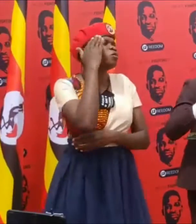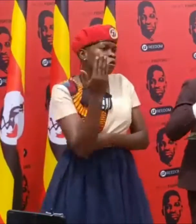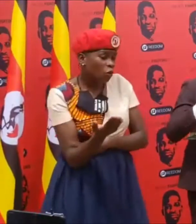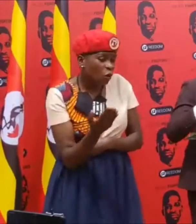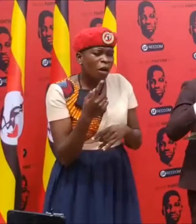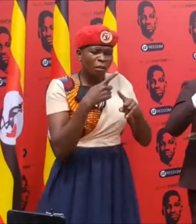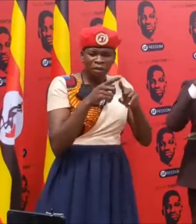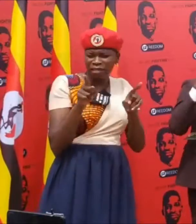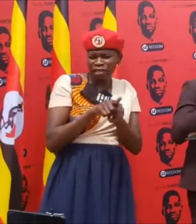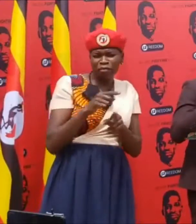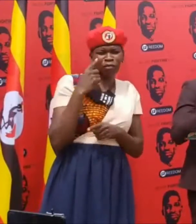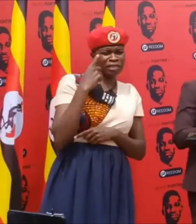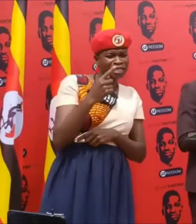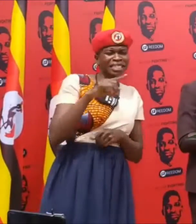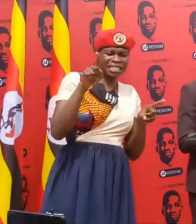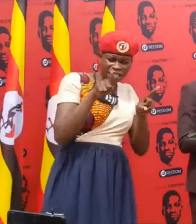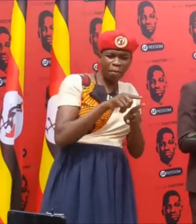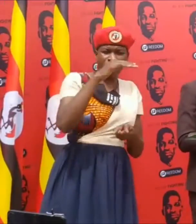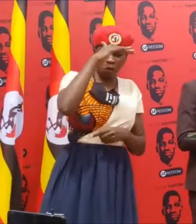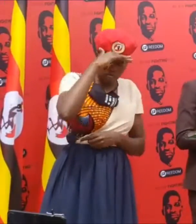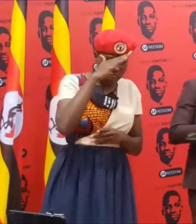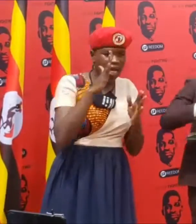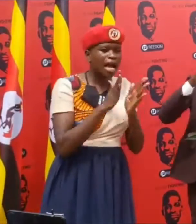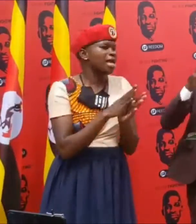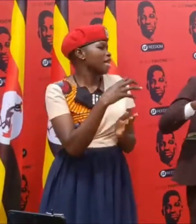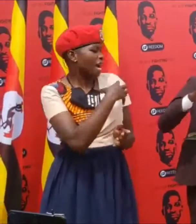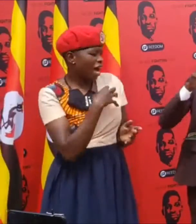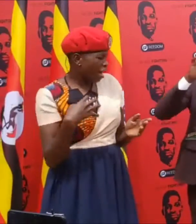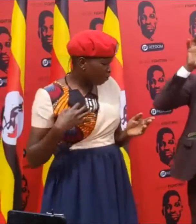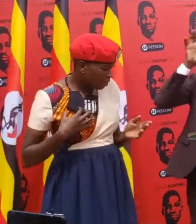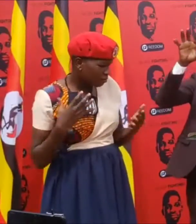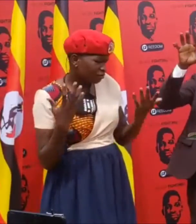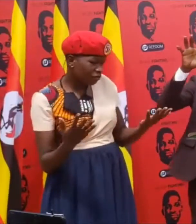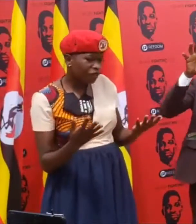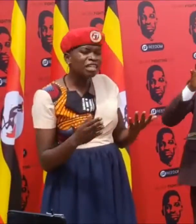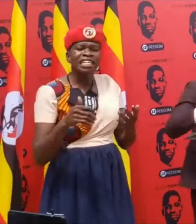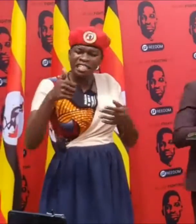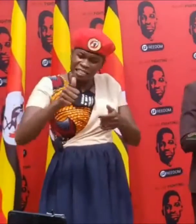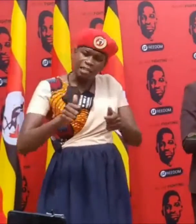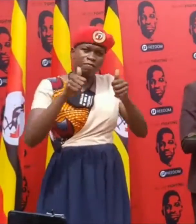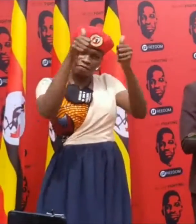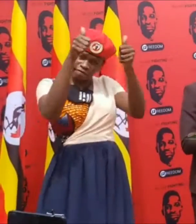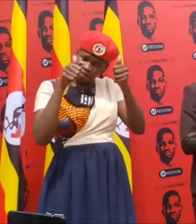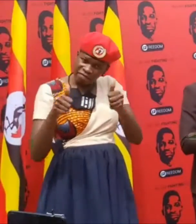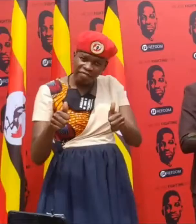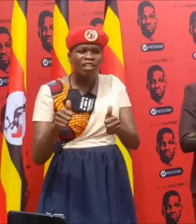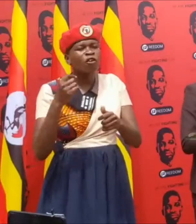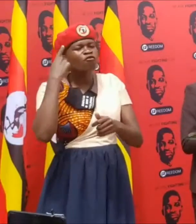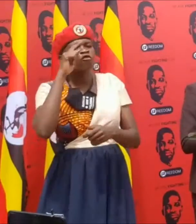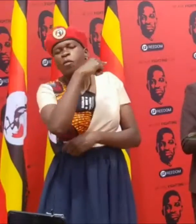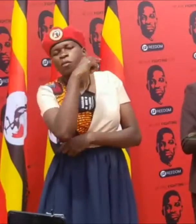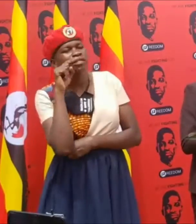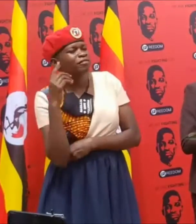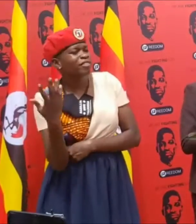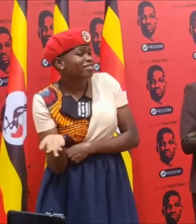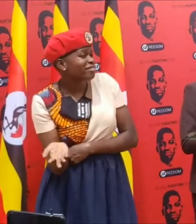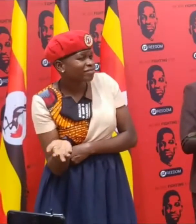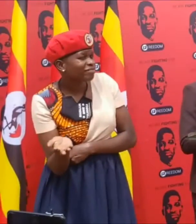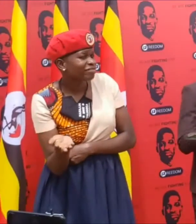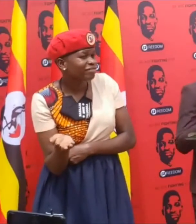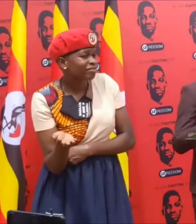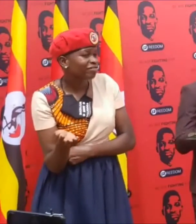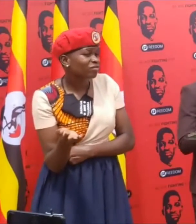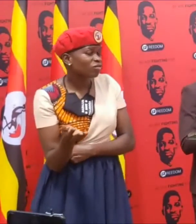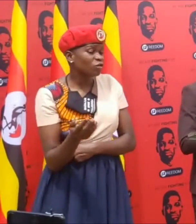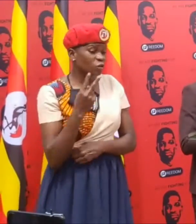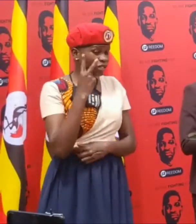same police and the same army are participating in putting up posters of Mr. Museveni. You know,